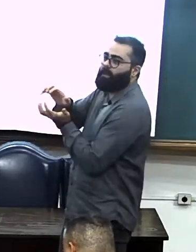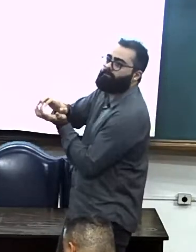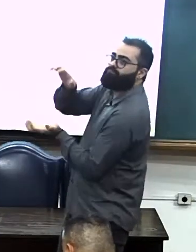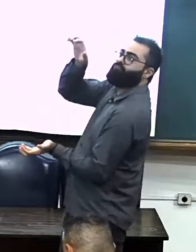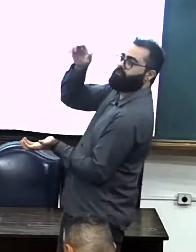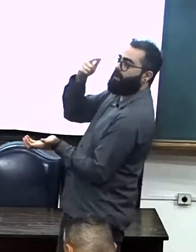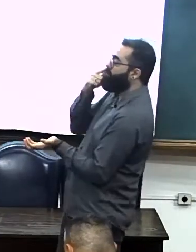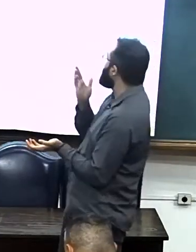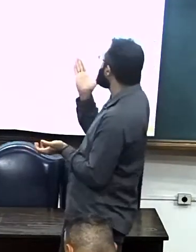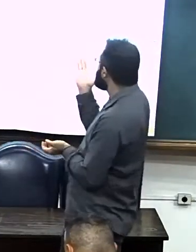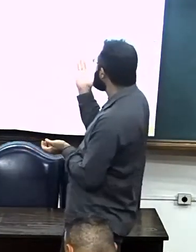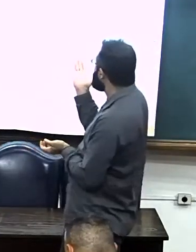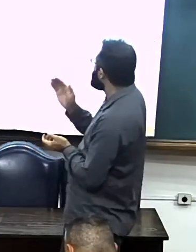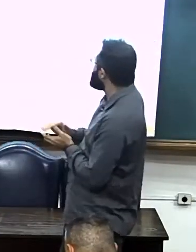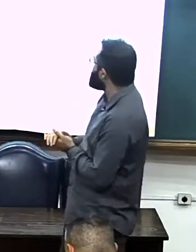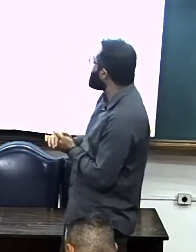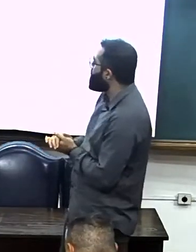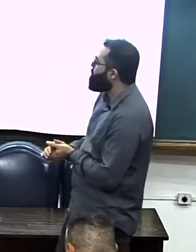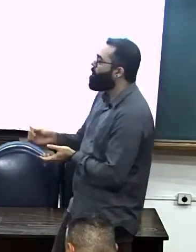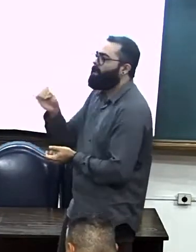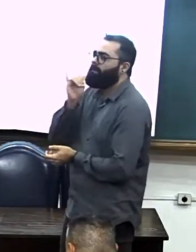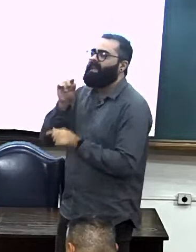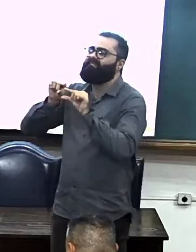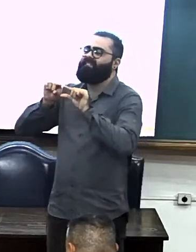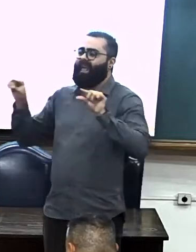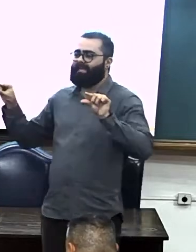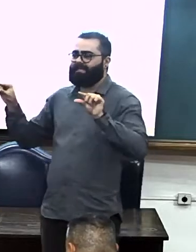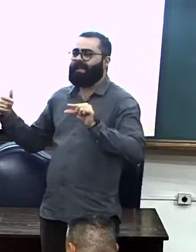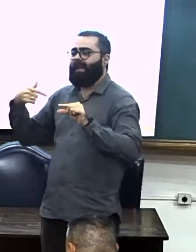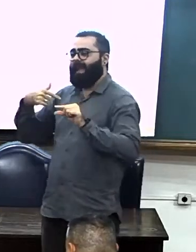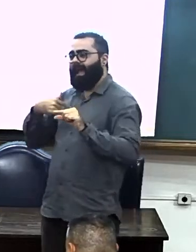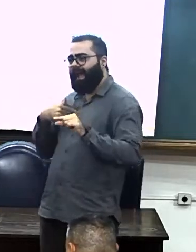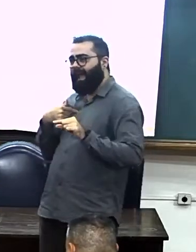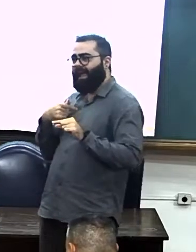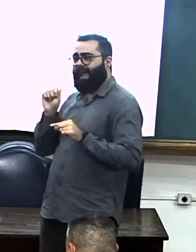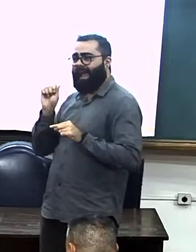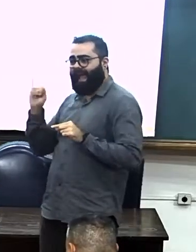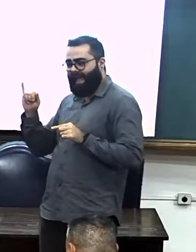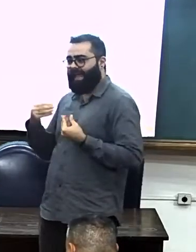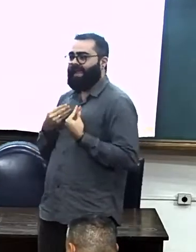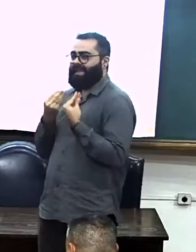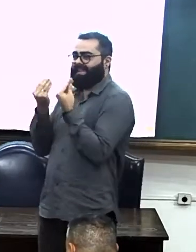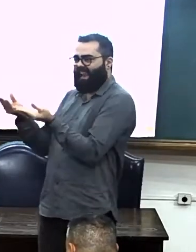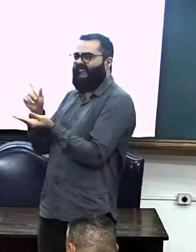you can see that the jaw displacement pattern matches the metrical stress pattern.